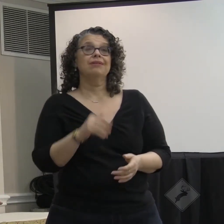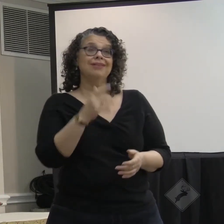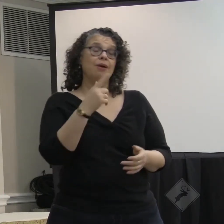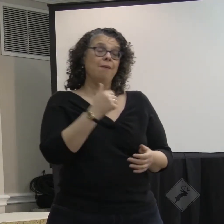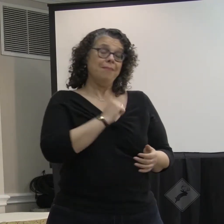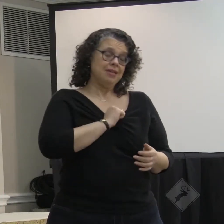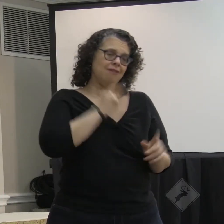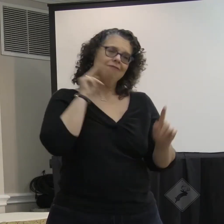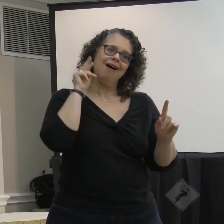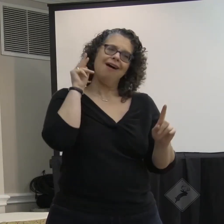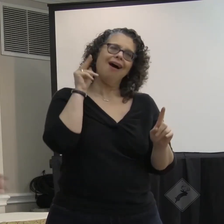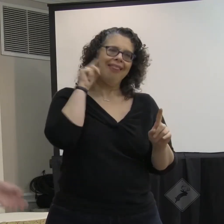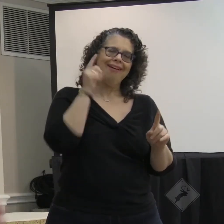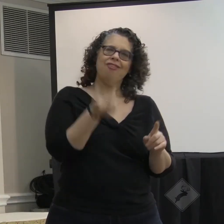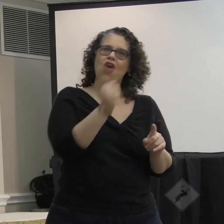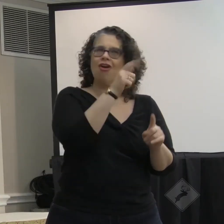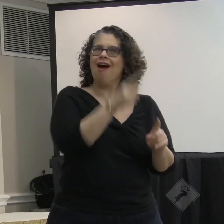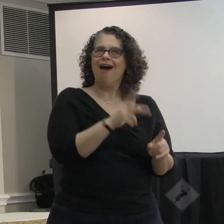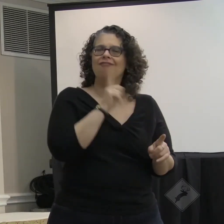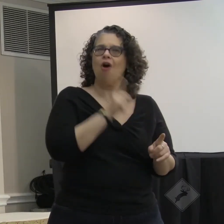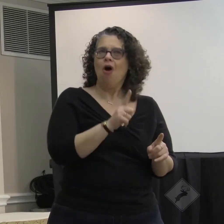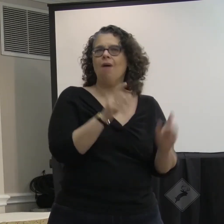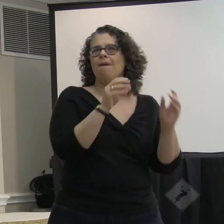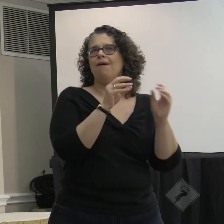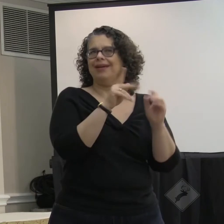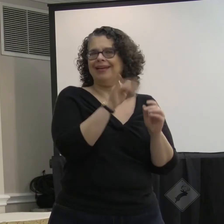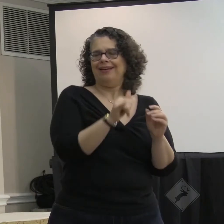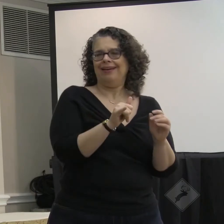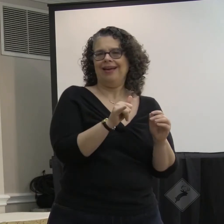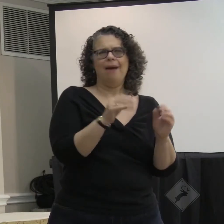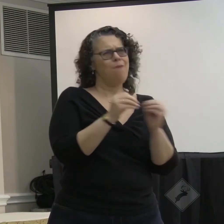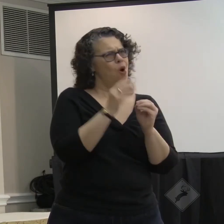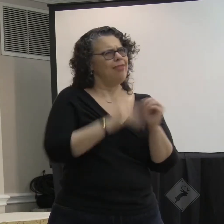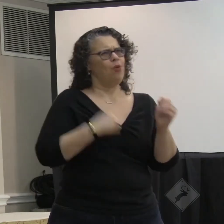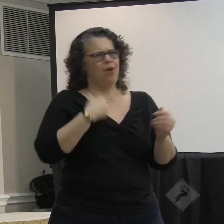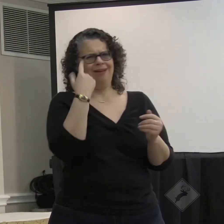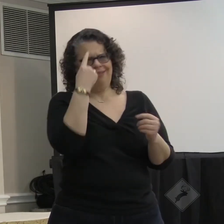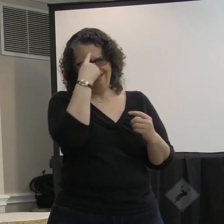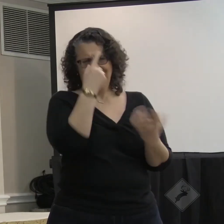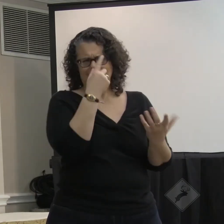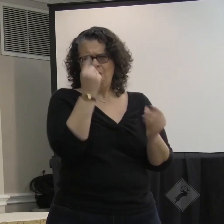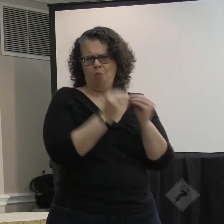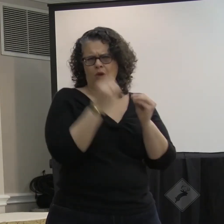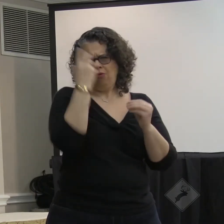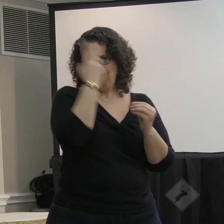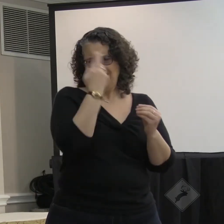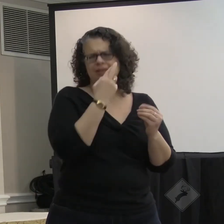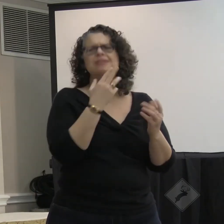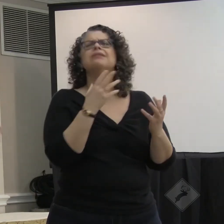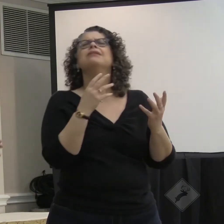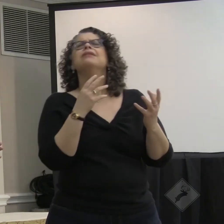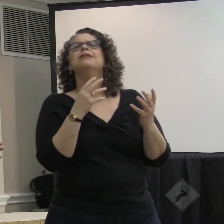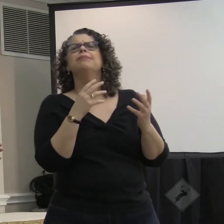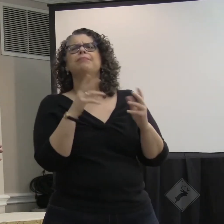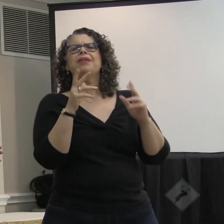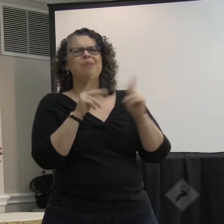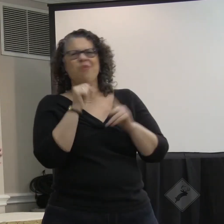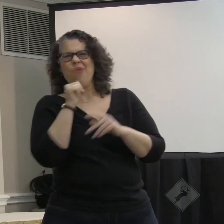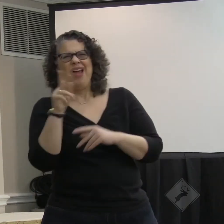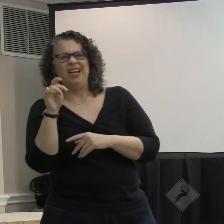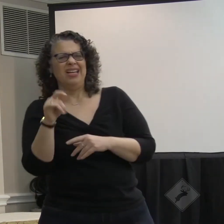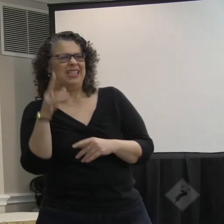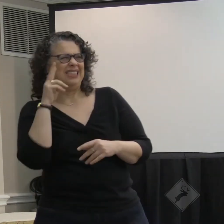are. I think we have a lot more people out there who are kinky than we think. But the ones who are not, seeing an image of